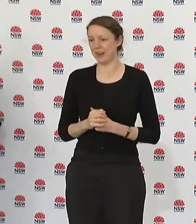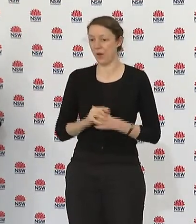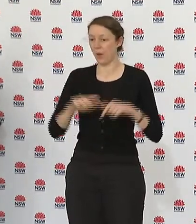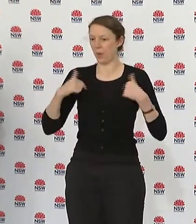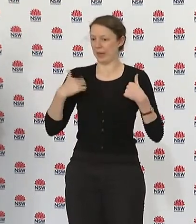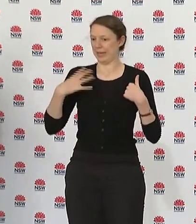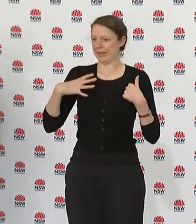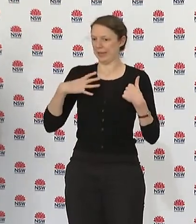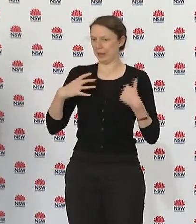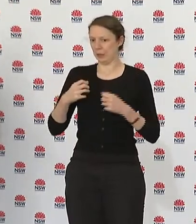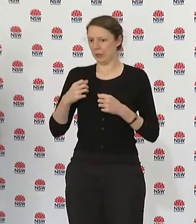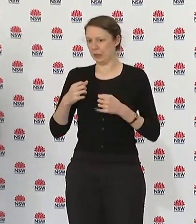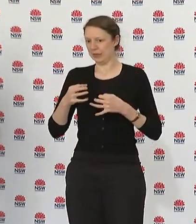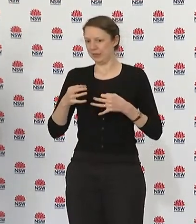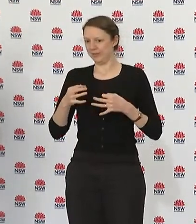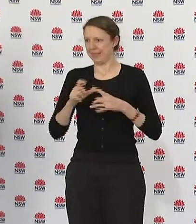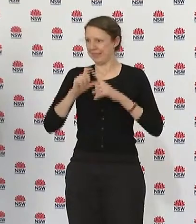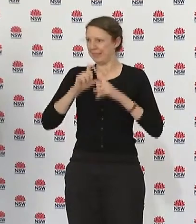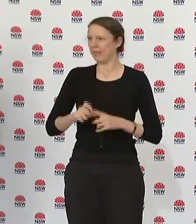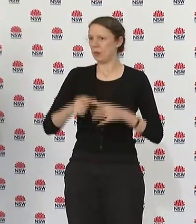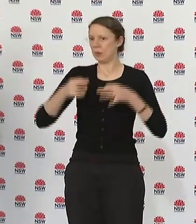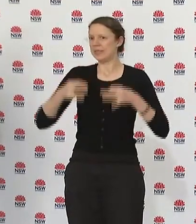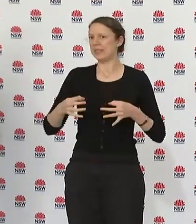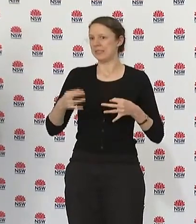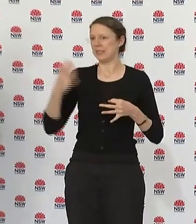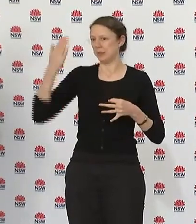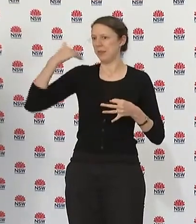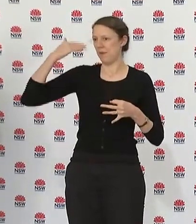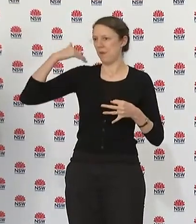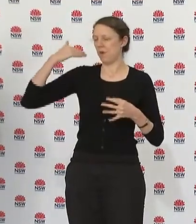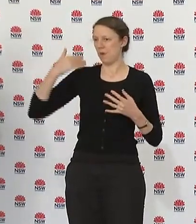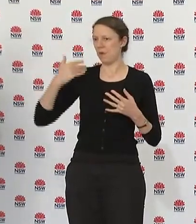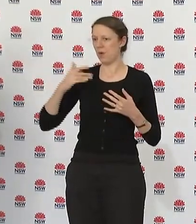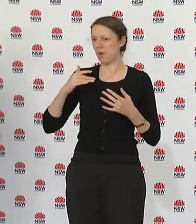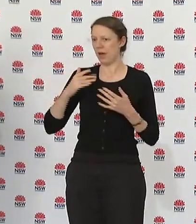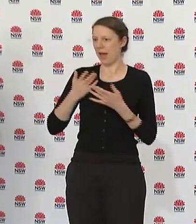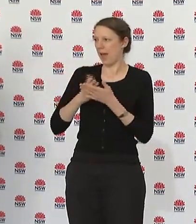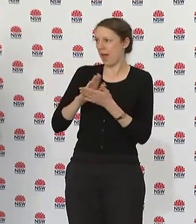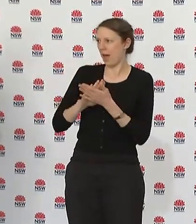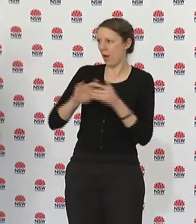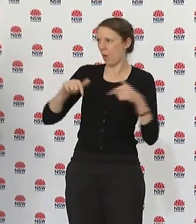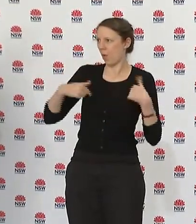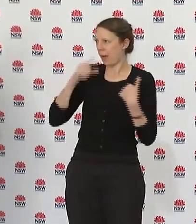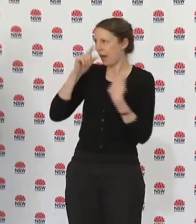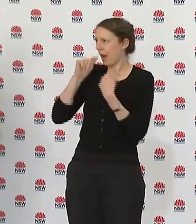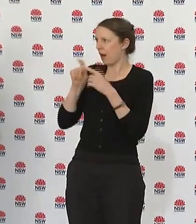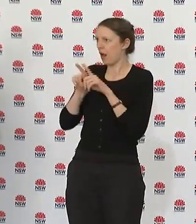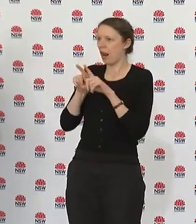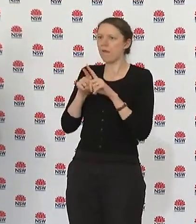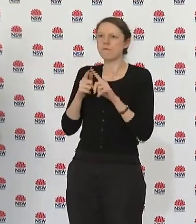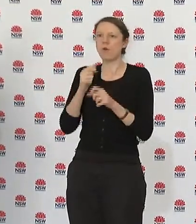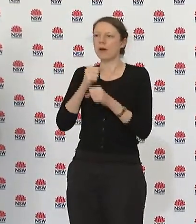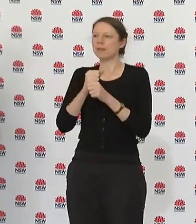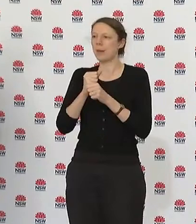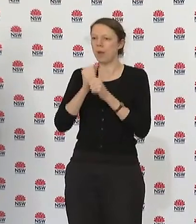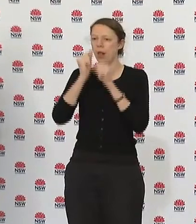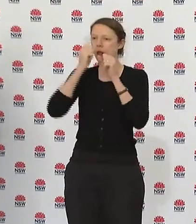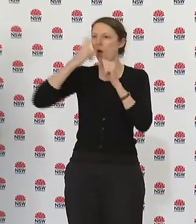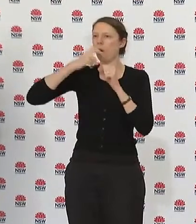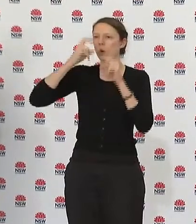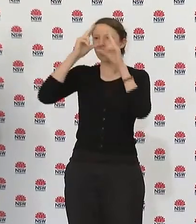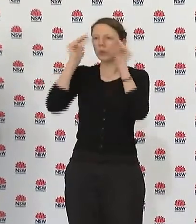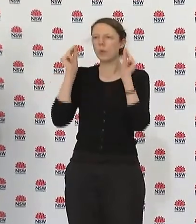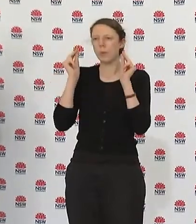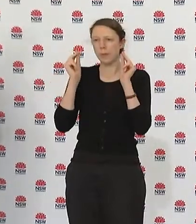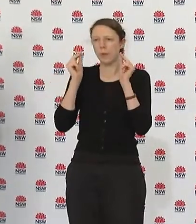whether or not New South Wales would step up, for example, to do a lot to support the federal government in aged care, disability and so on, people